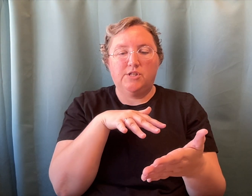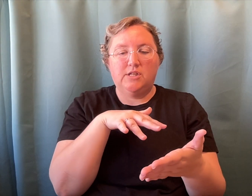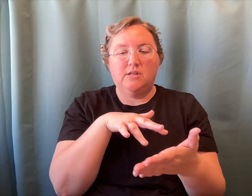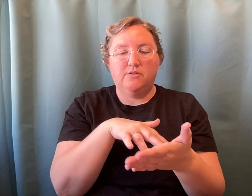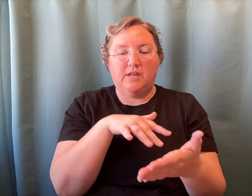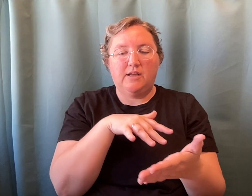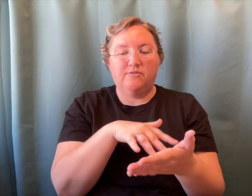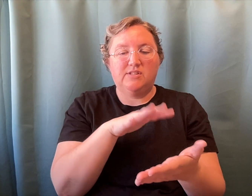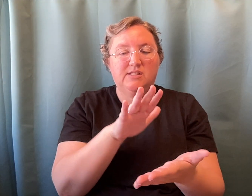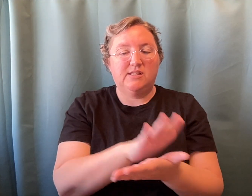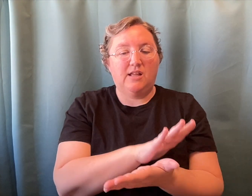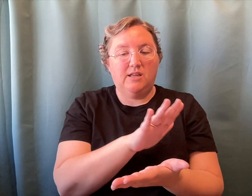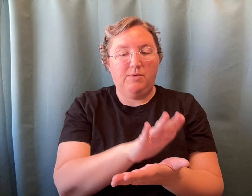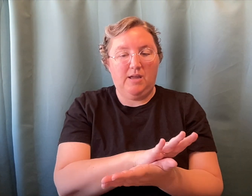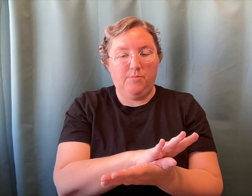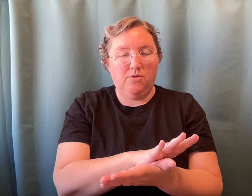Worksheet, they have study paper